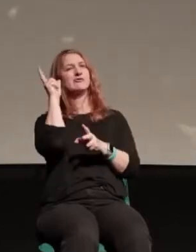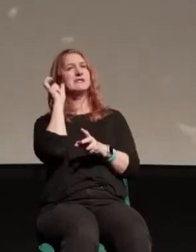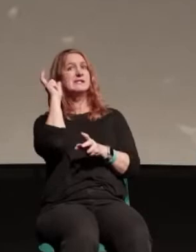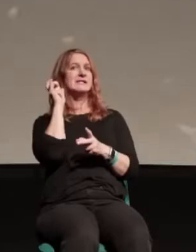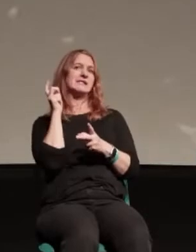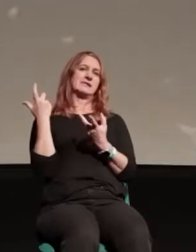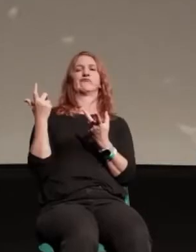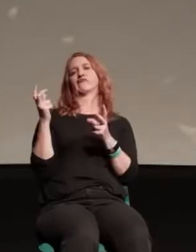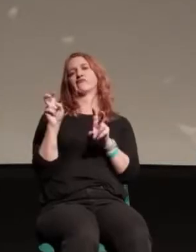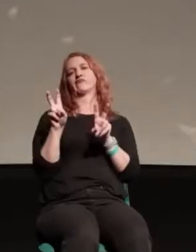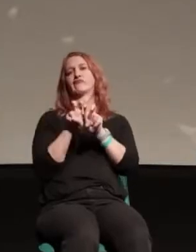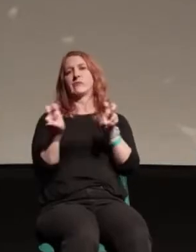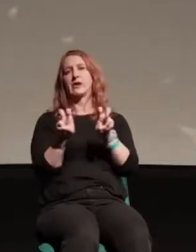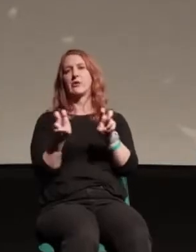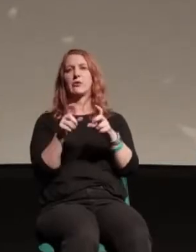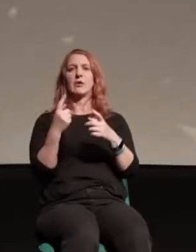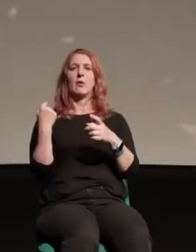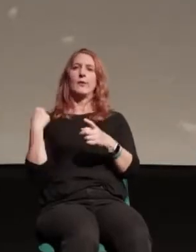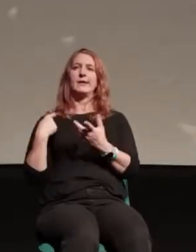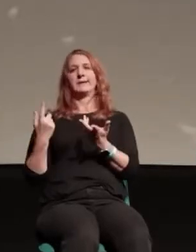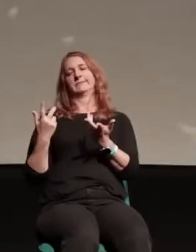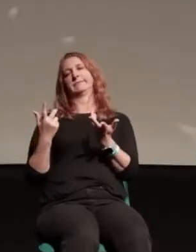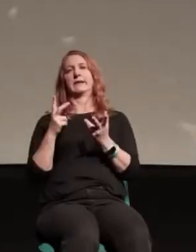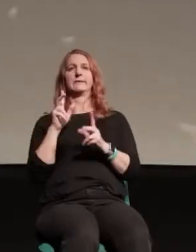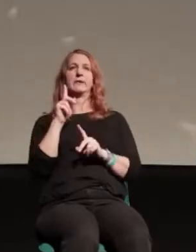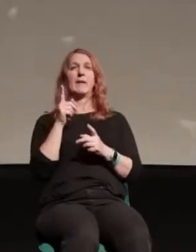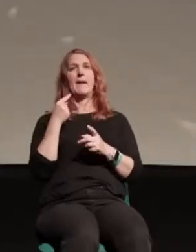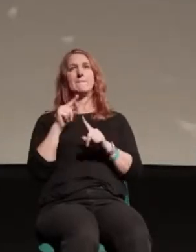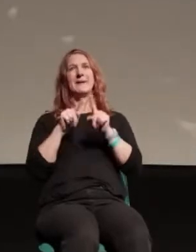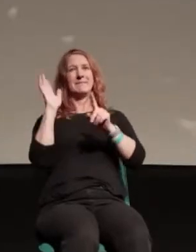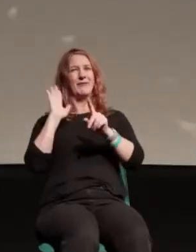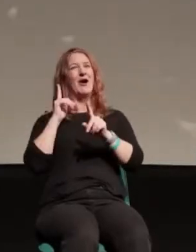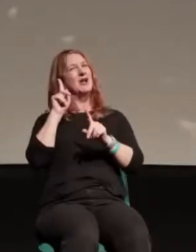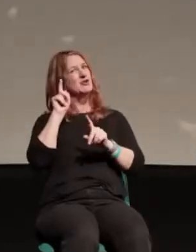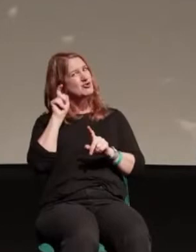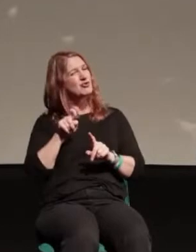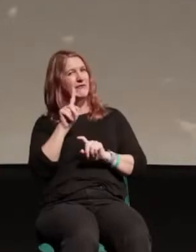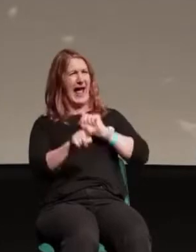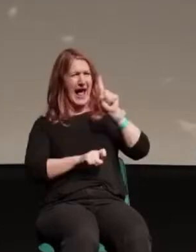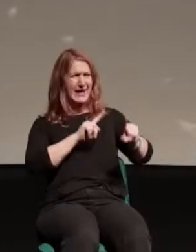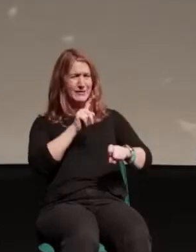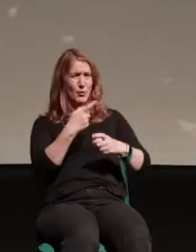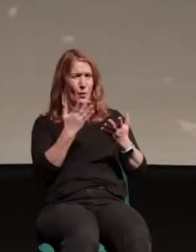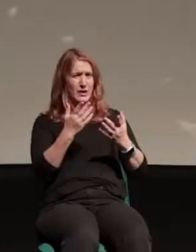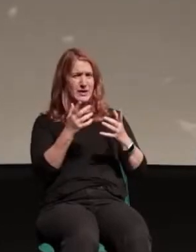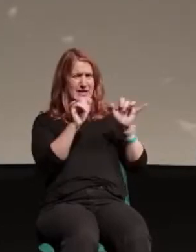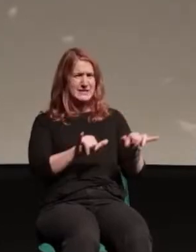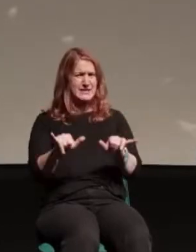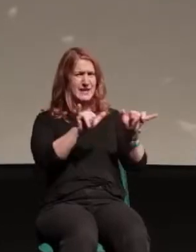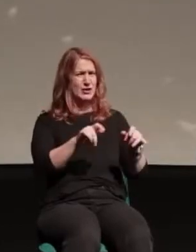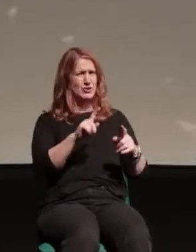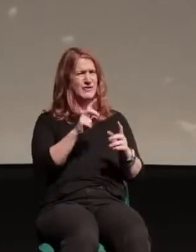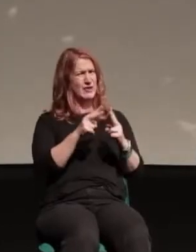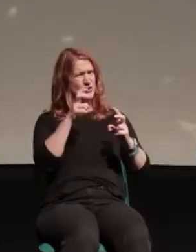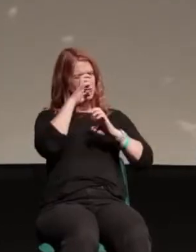me conduct earlier this year, where I'm sort of asked that open-ended question, like, what is it in the standards that is onerous and